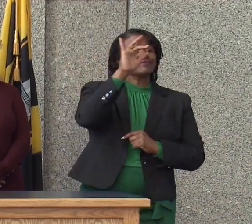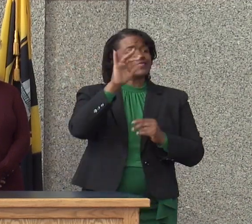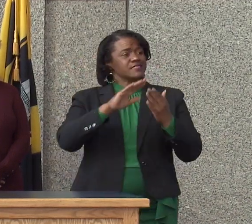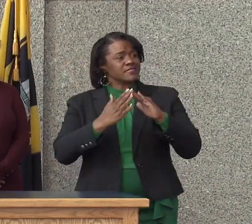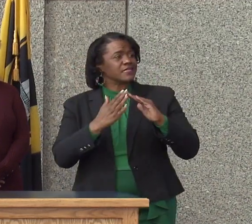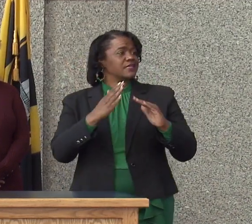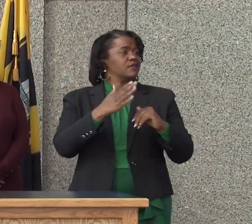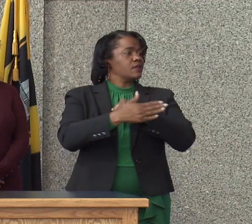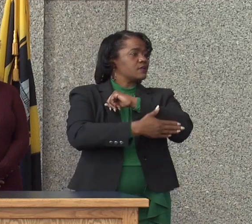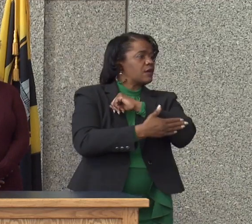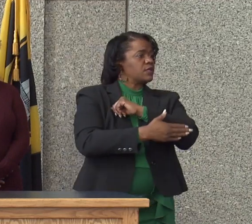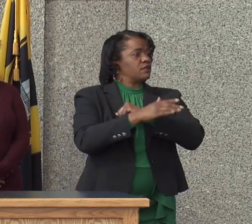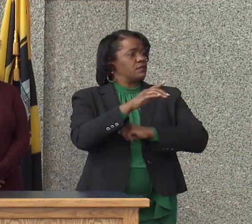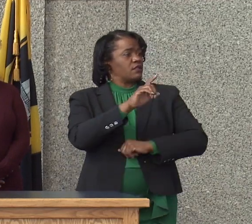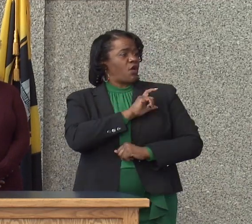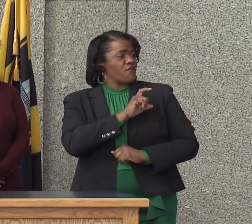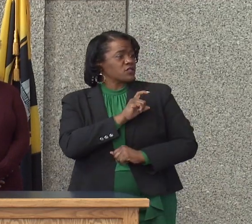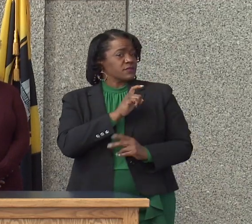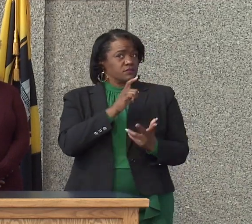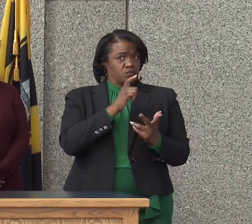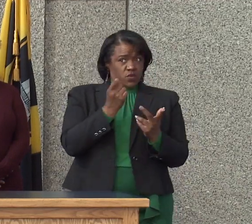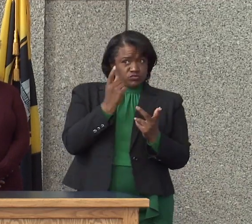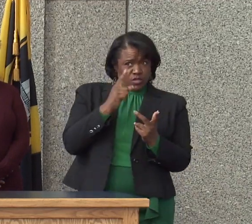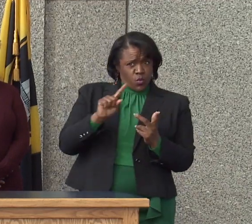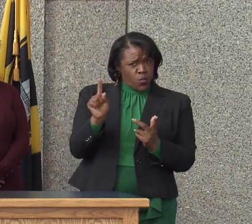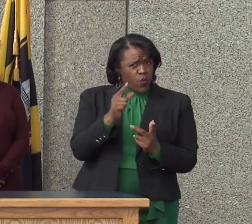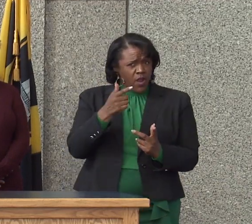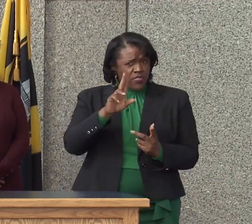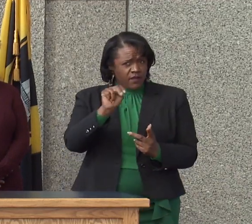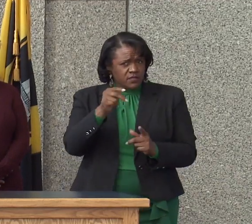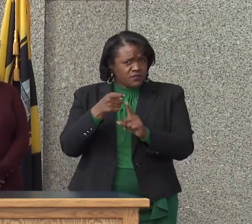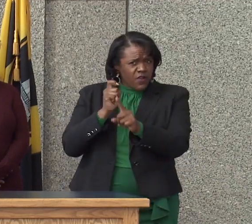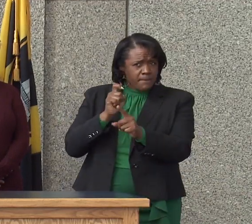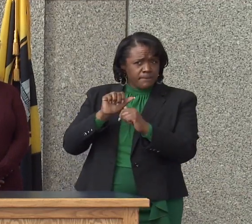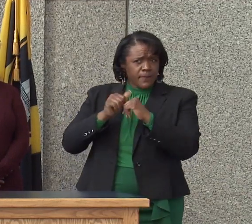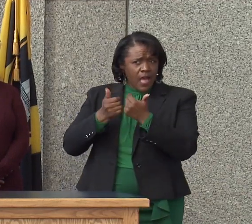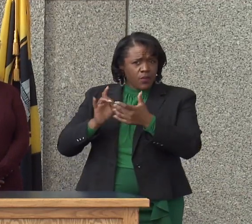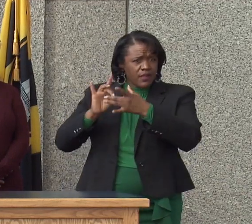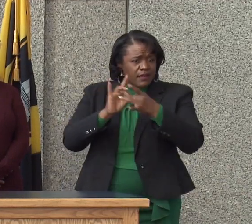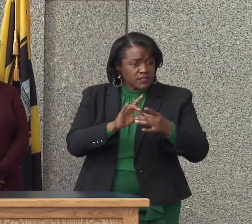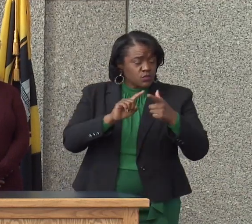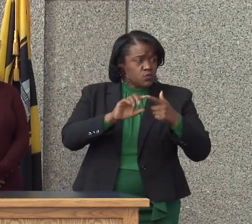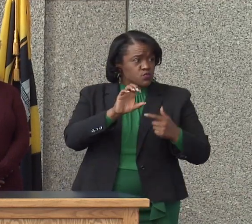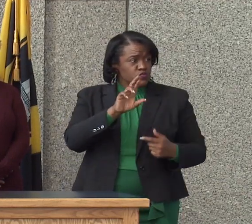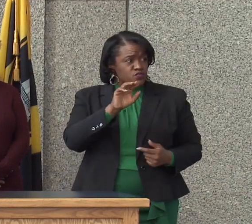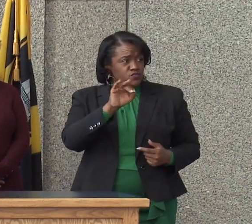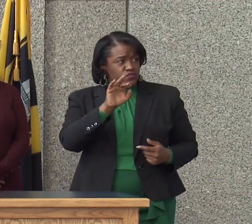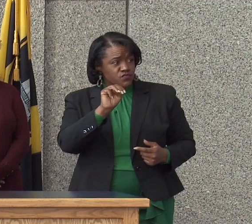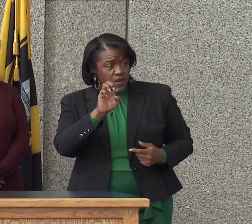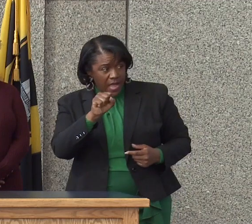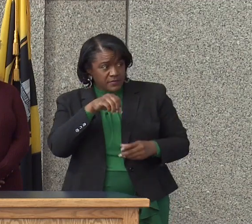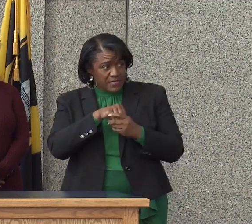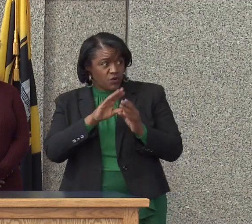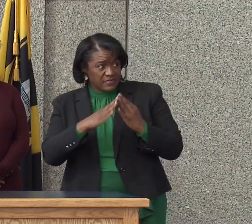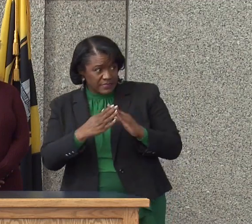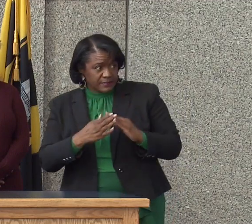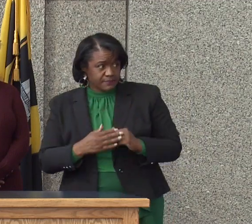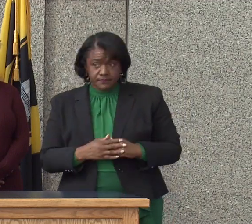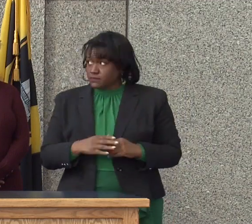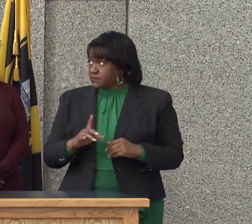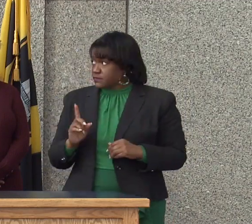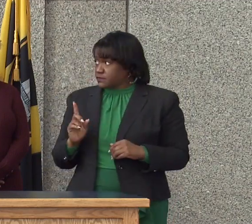law enforcement agencies to understand where guns are coming from and how they are connected to the crimes committed in our city. Question.